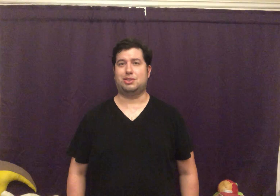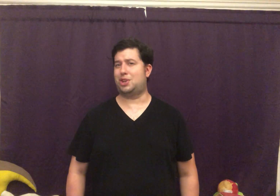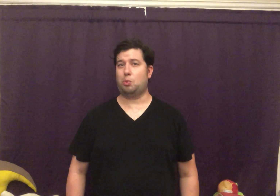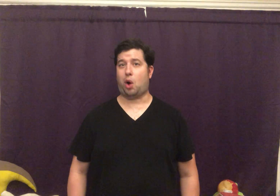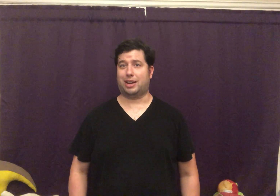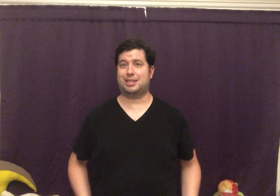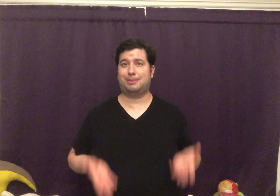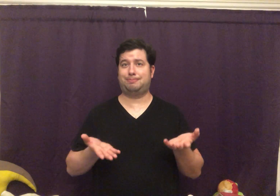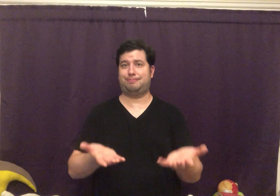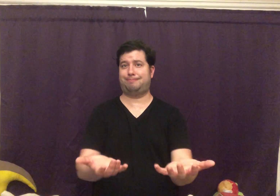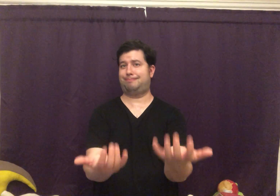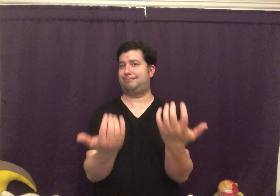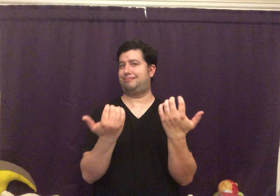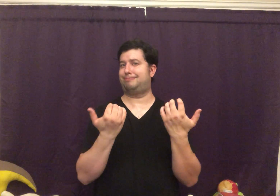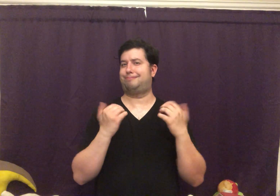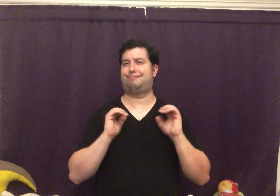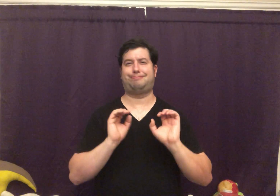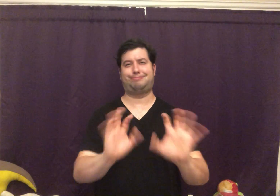Don't want.